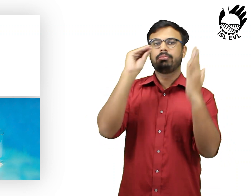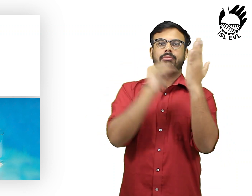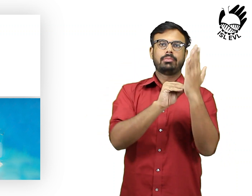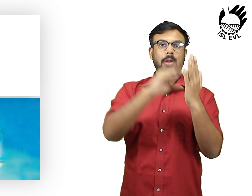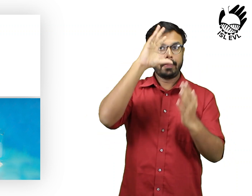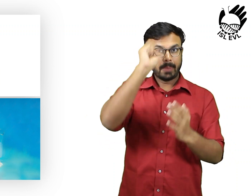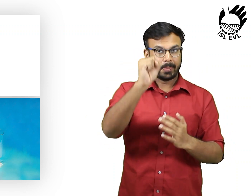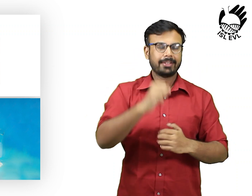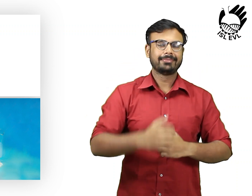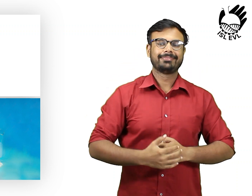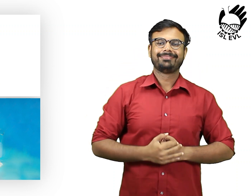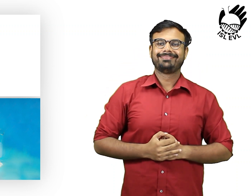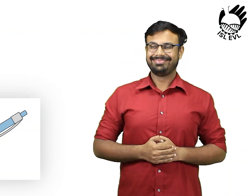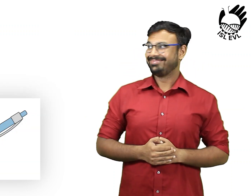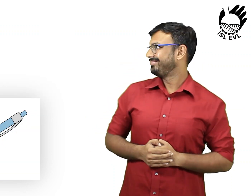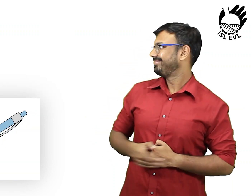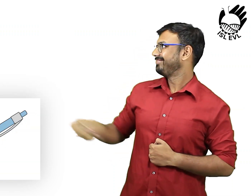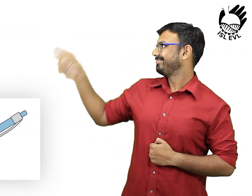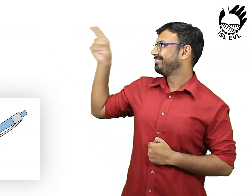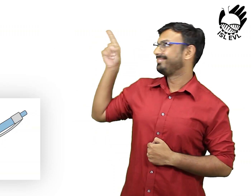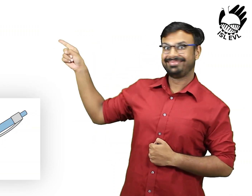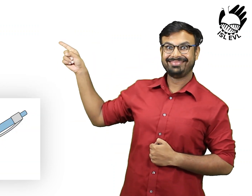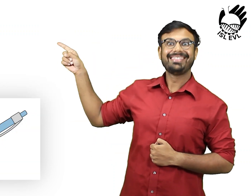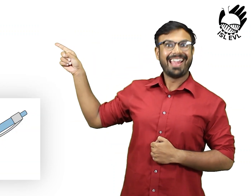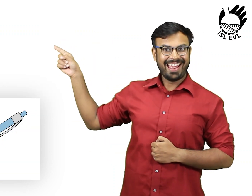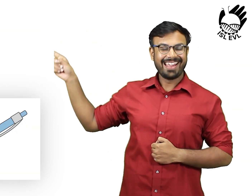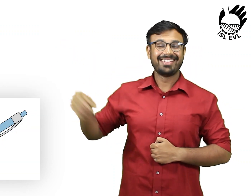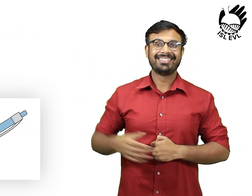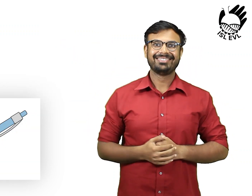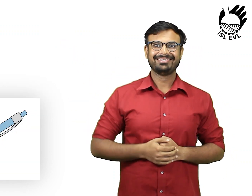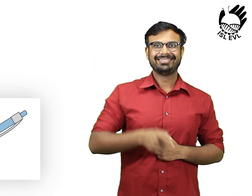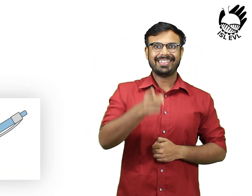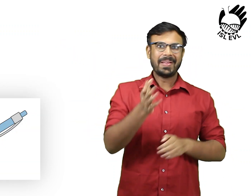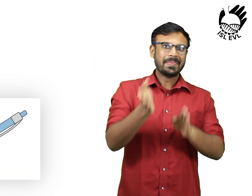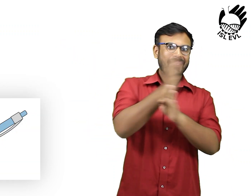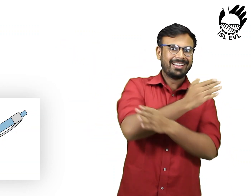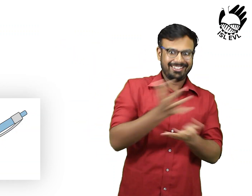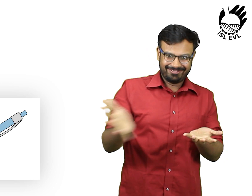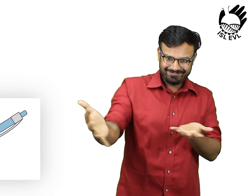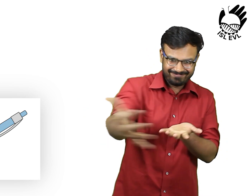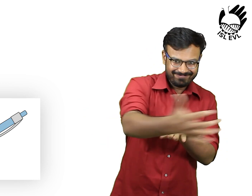Record your results on the results sheet as you test each sample.